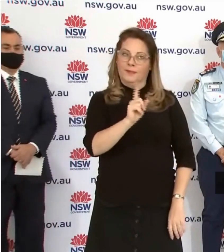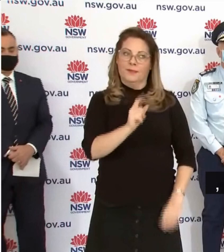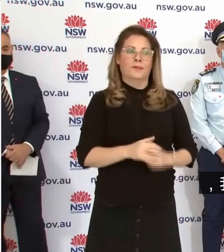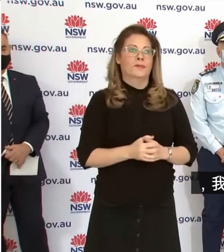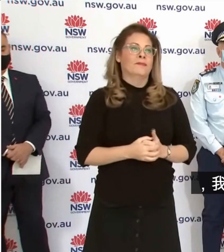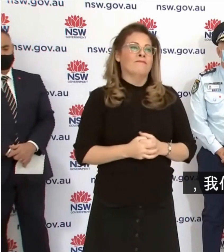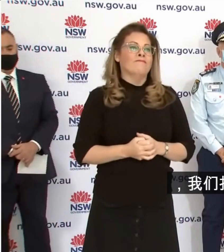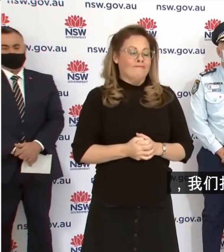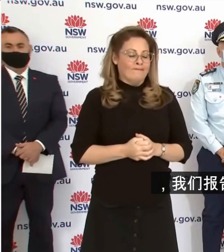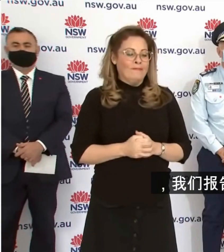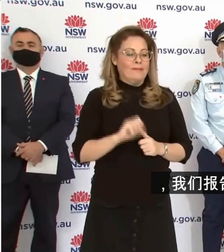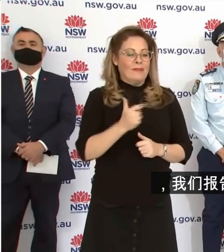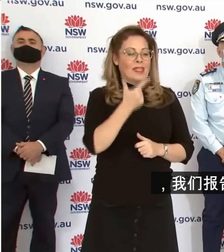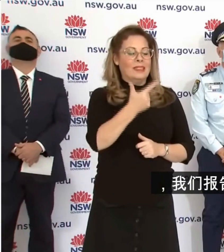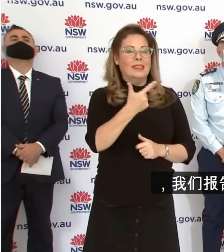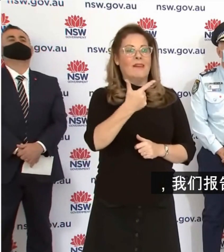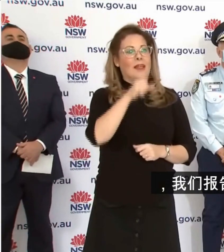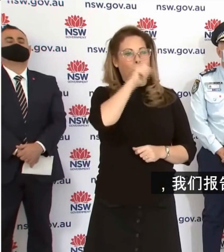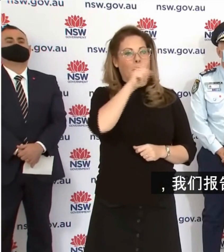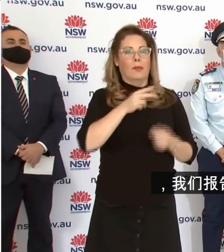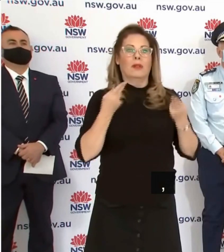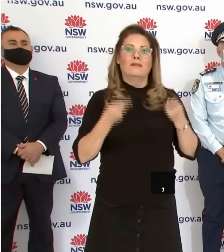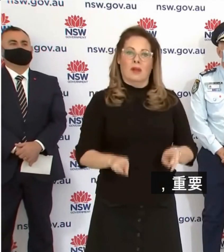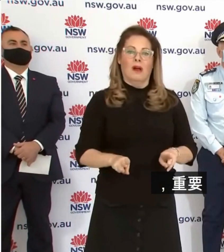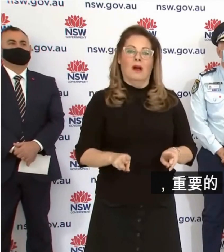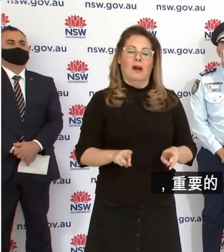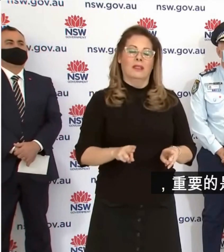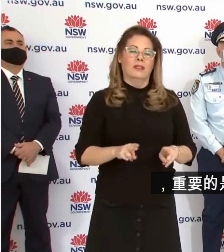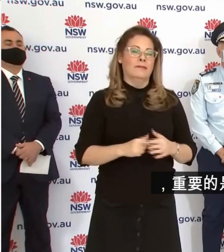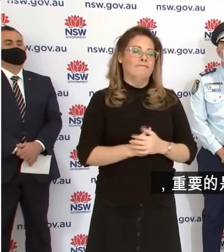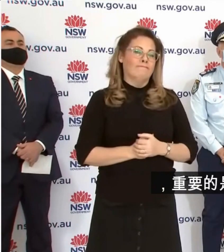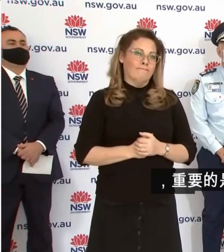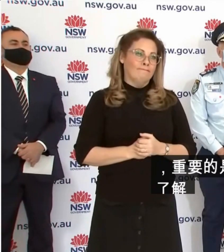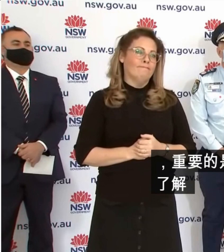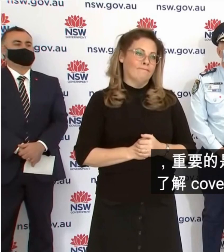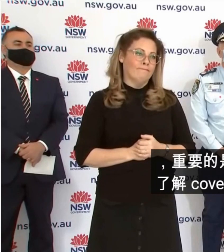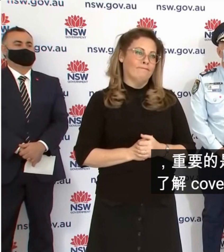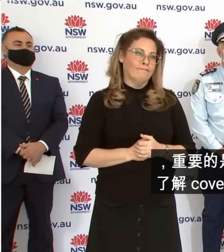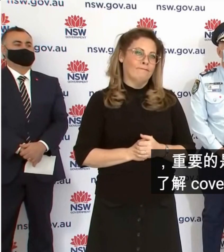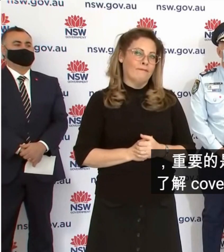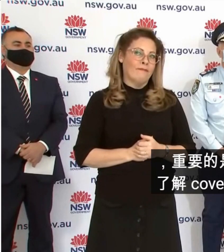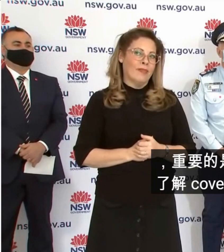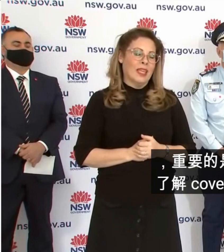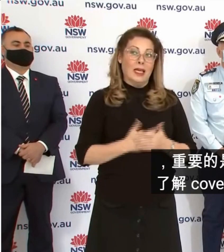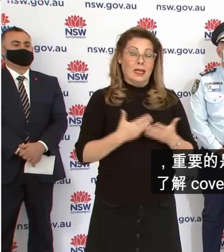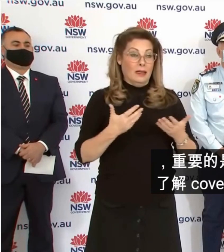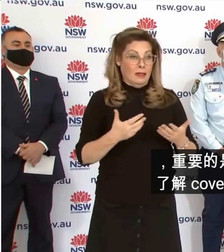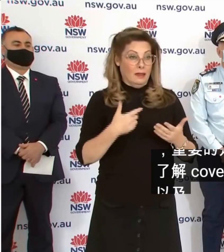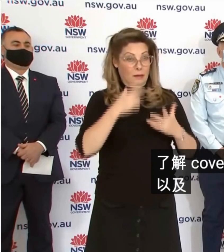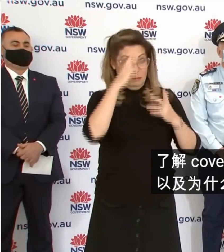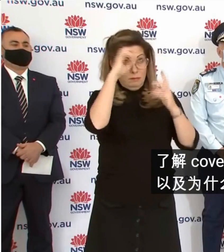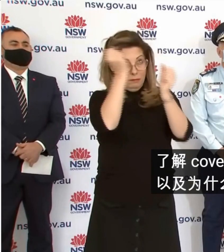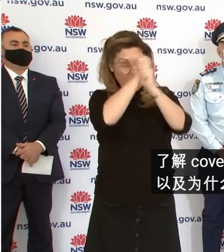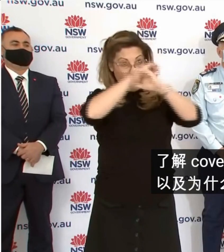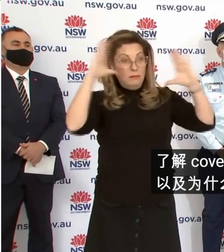And we have the deaths of 7 people reported. And it is important that we understand the true impact that COVID is having